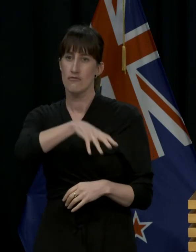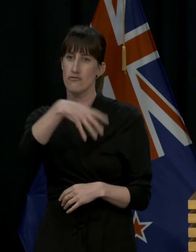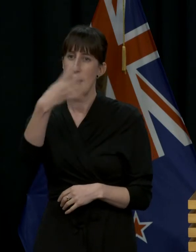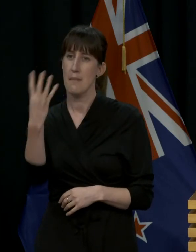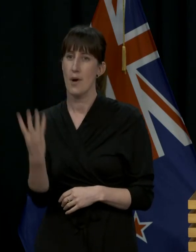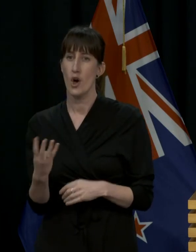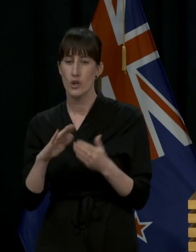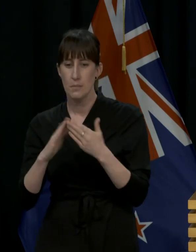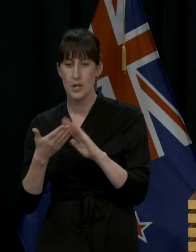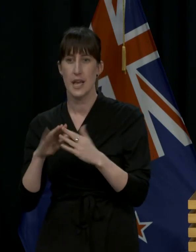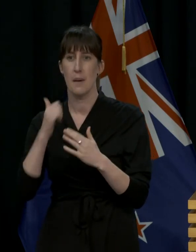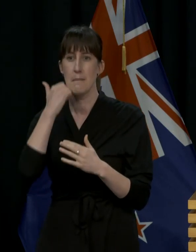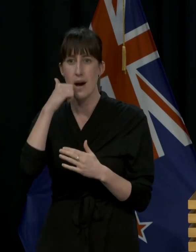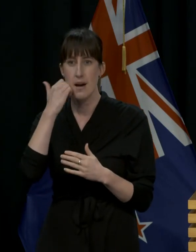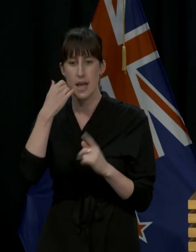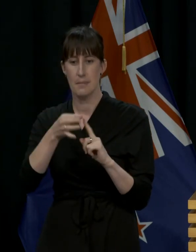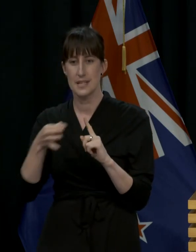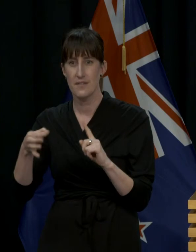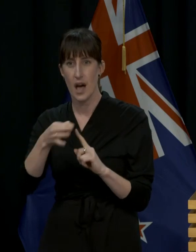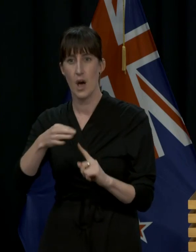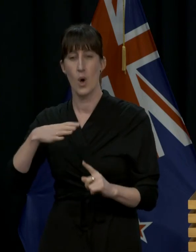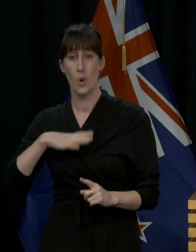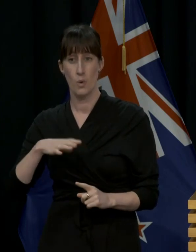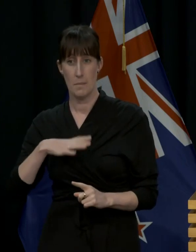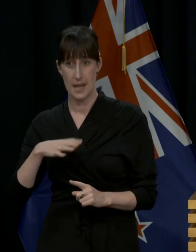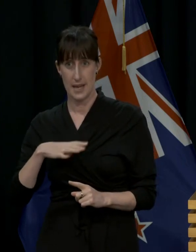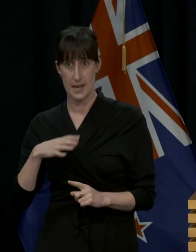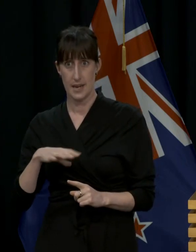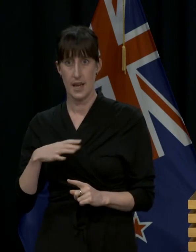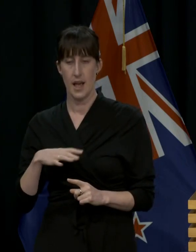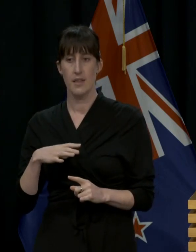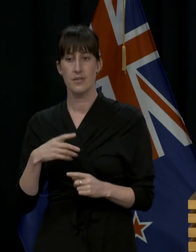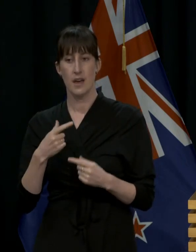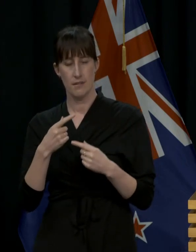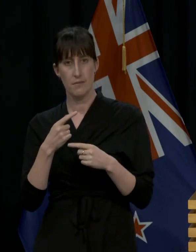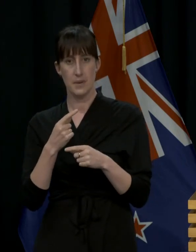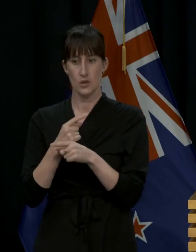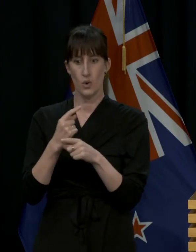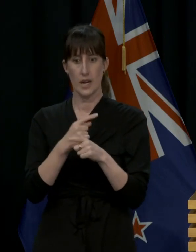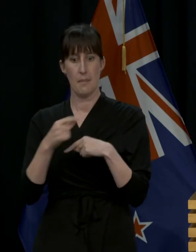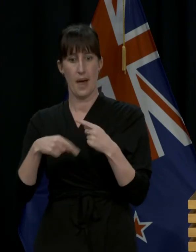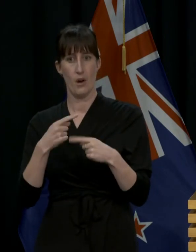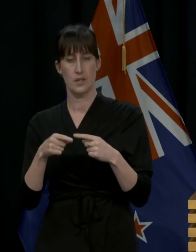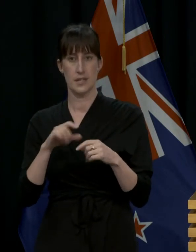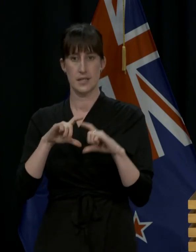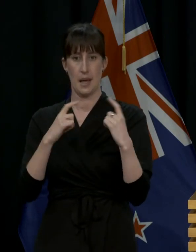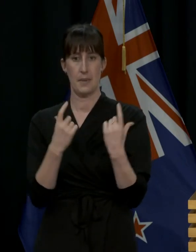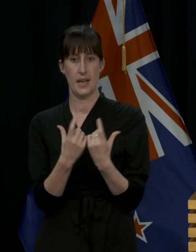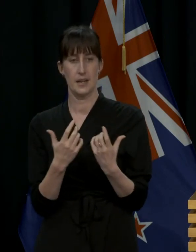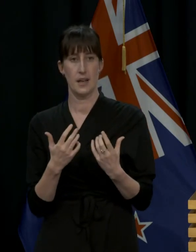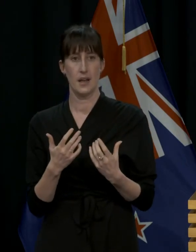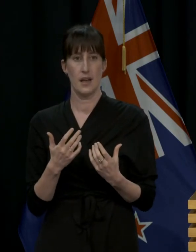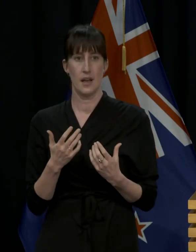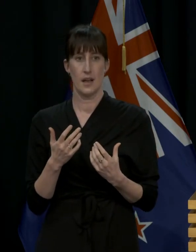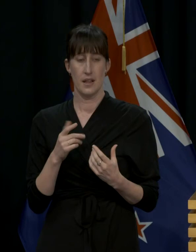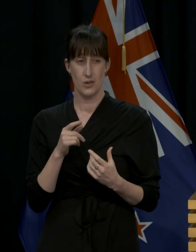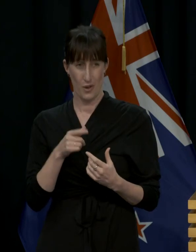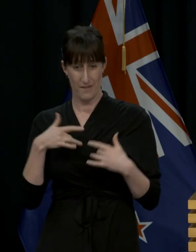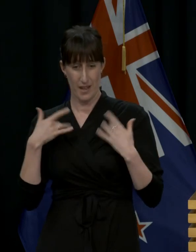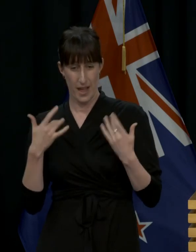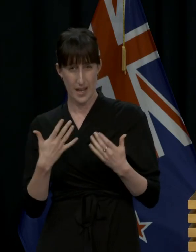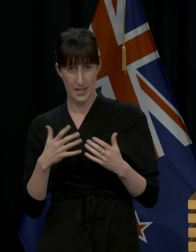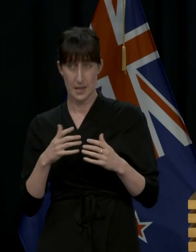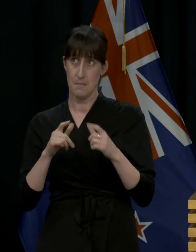Maori, Pacific women. Is this, in your view, New Zealand's most diverse cabinet in history? It is both a cabinet with